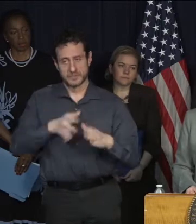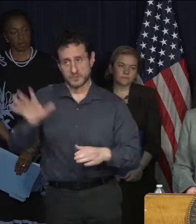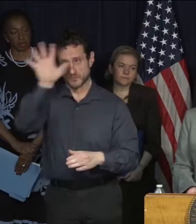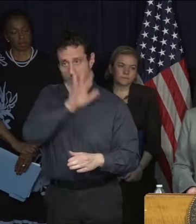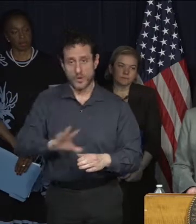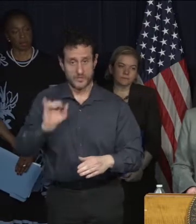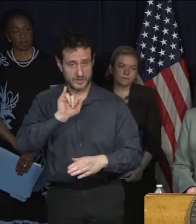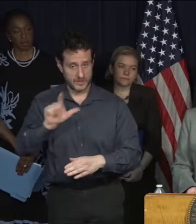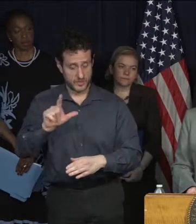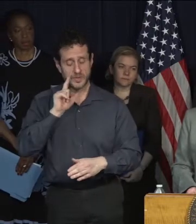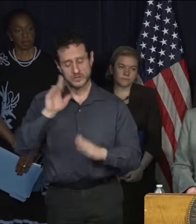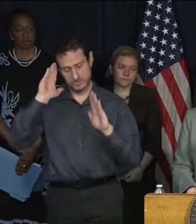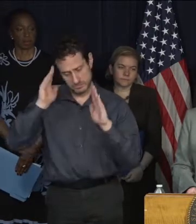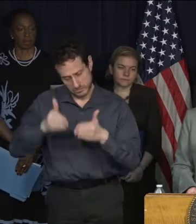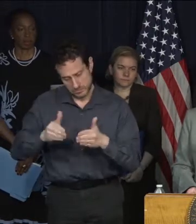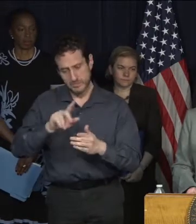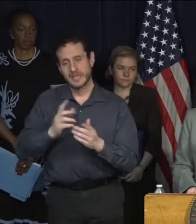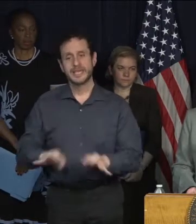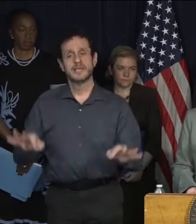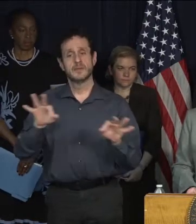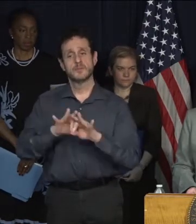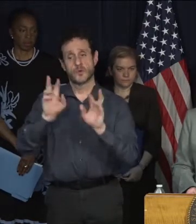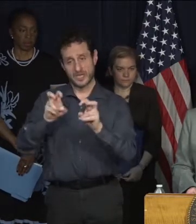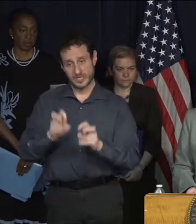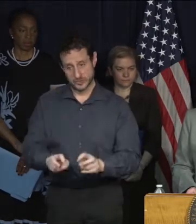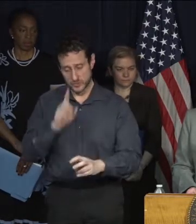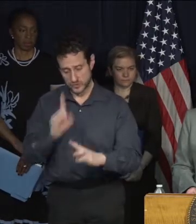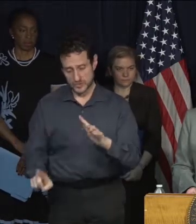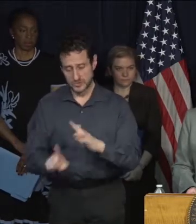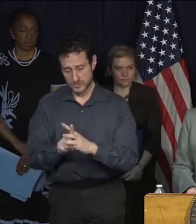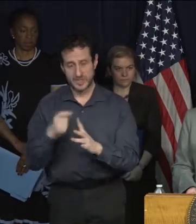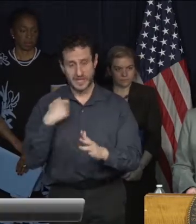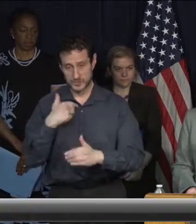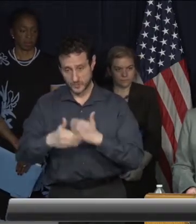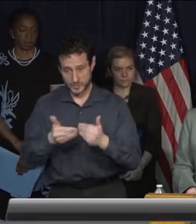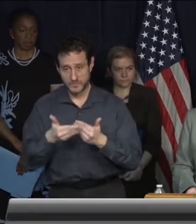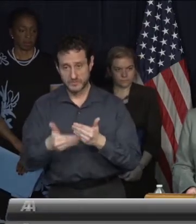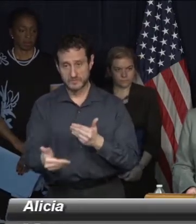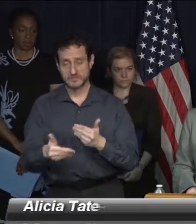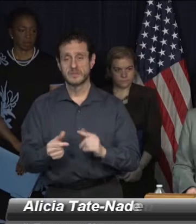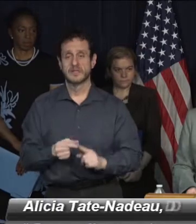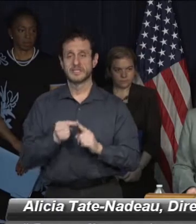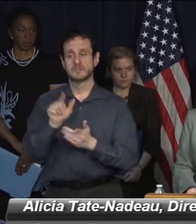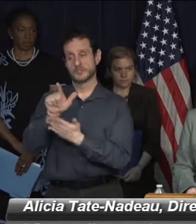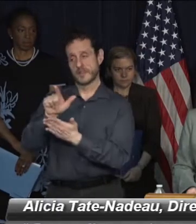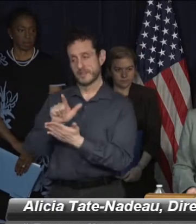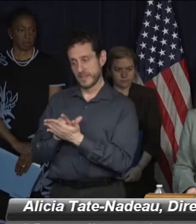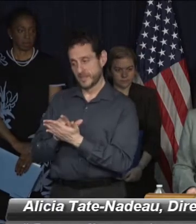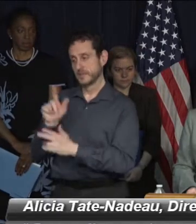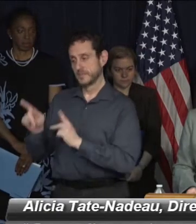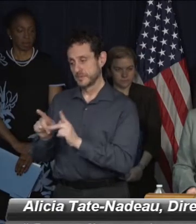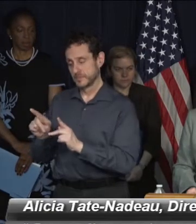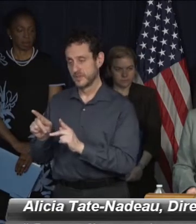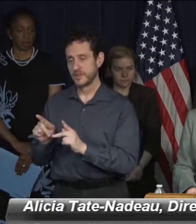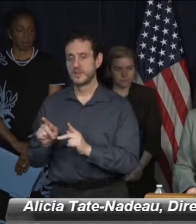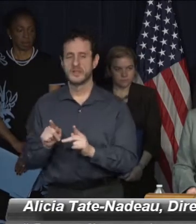on significant issues that could arise as we move forward, especially legal authorities, joint